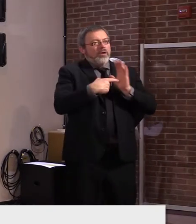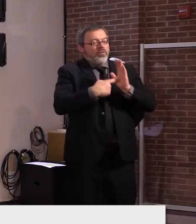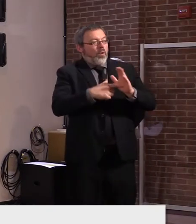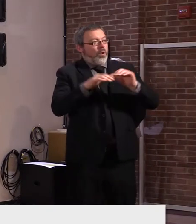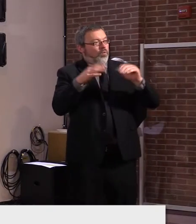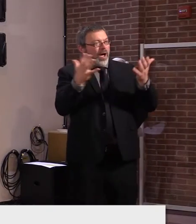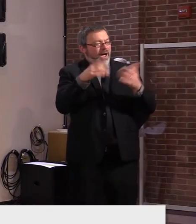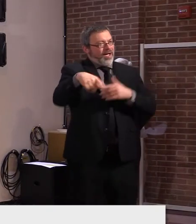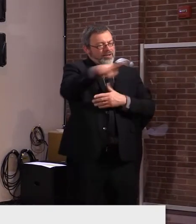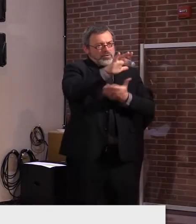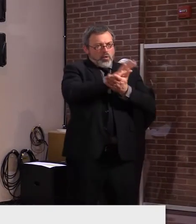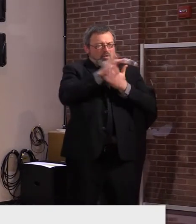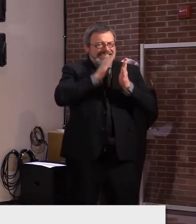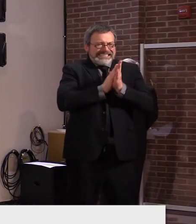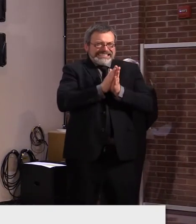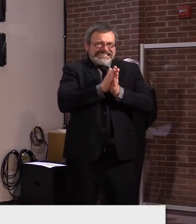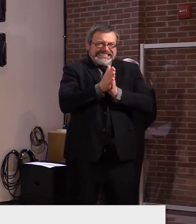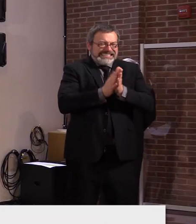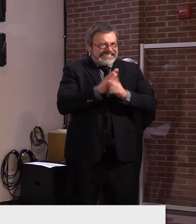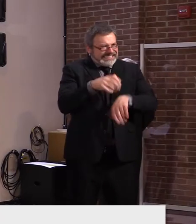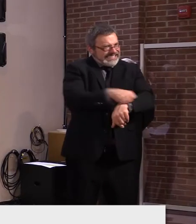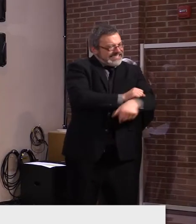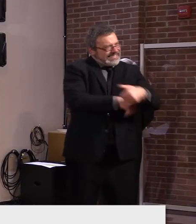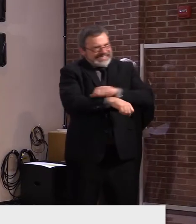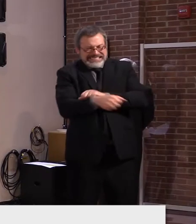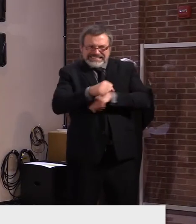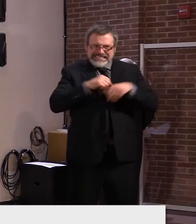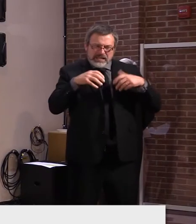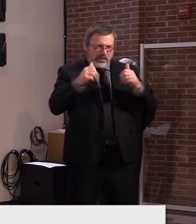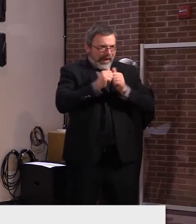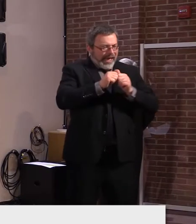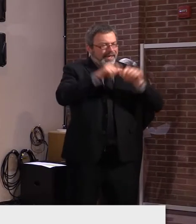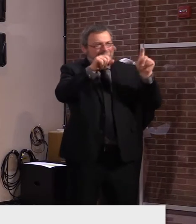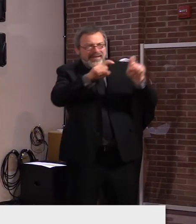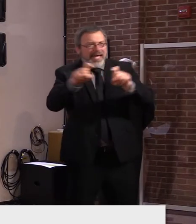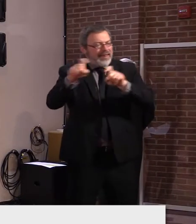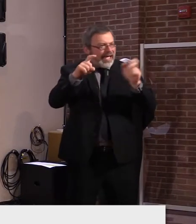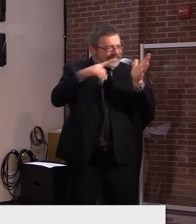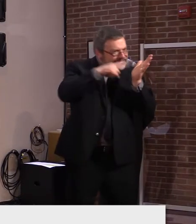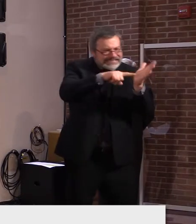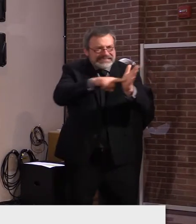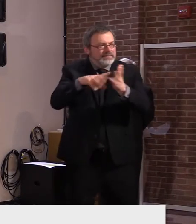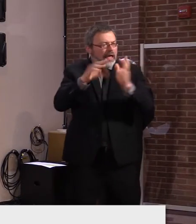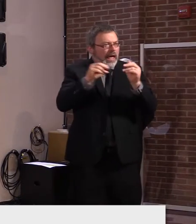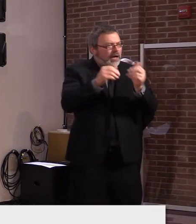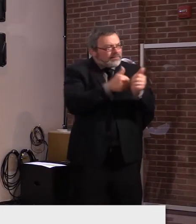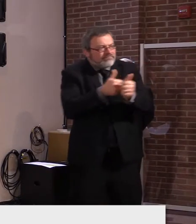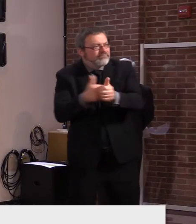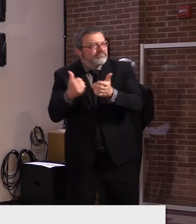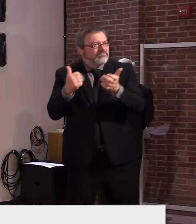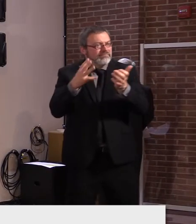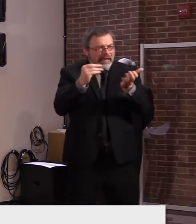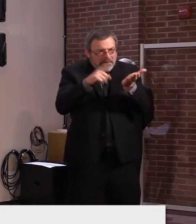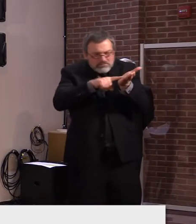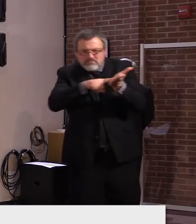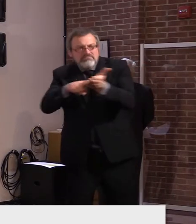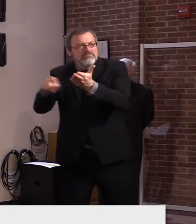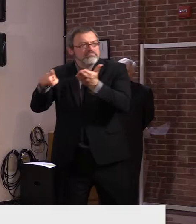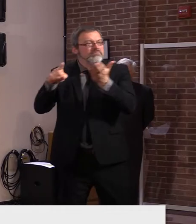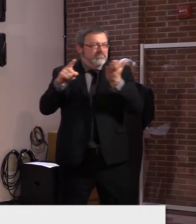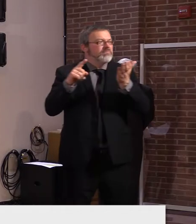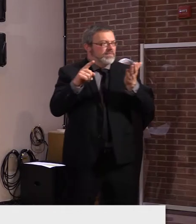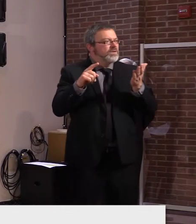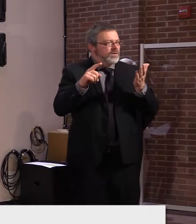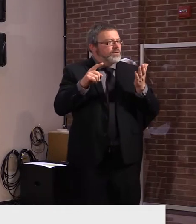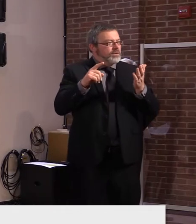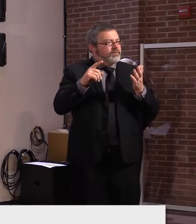contact tracing. Each of these cases in a school requires significant effort to manage and be coordinated by school nurses and other